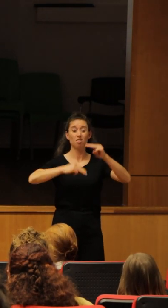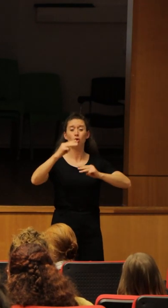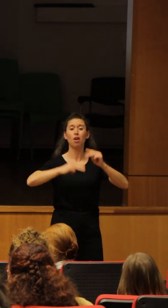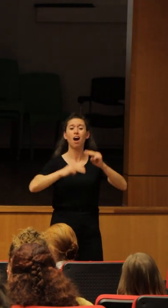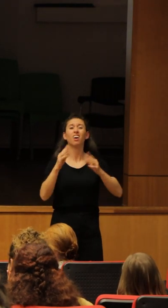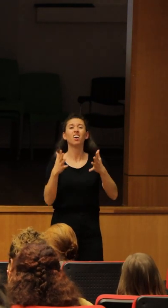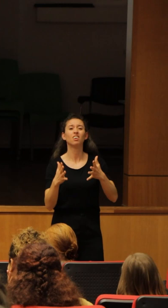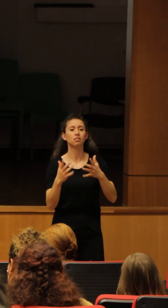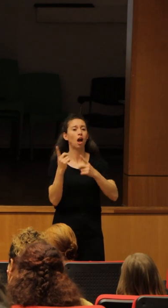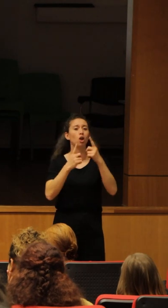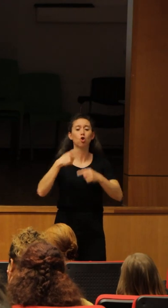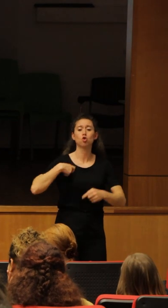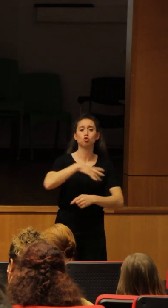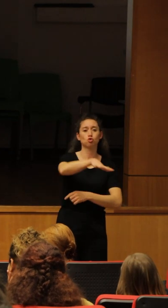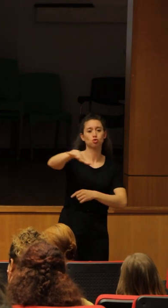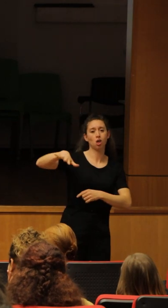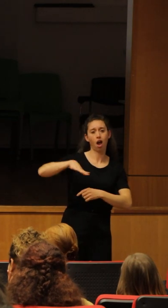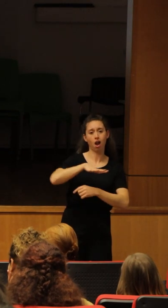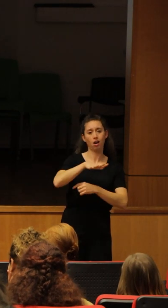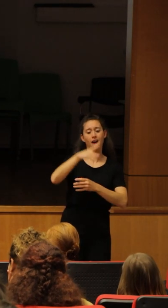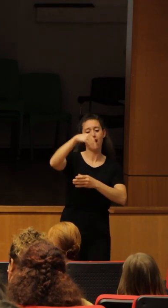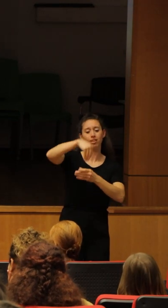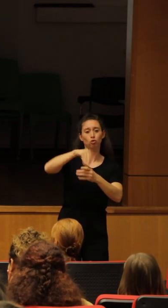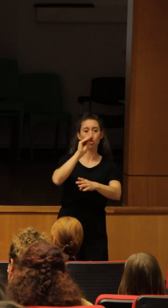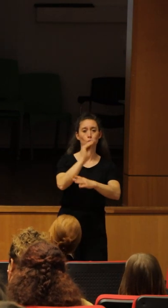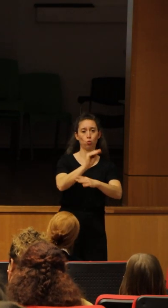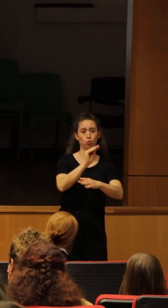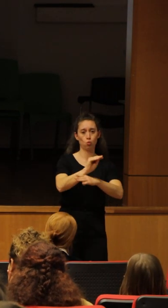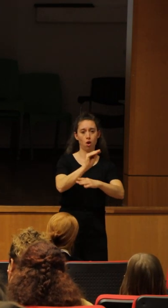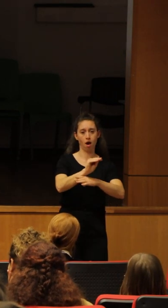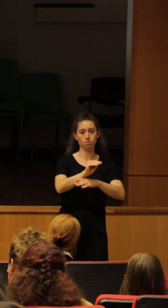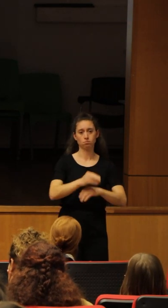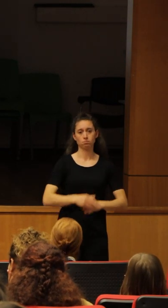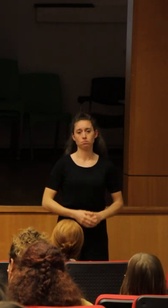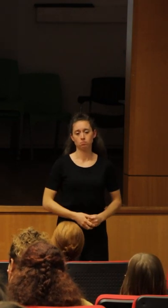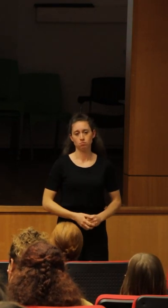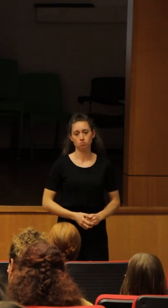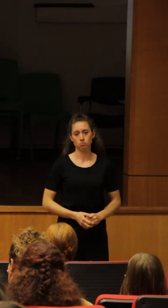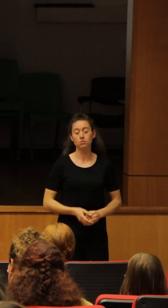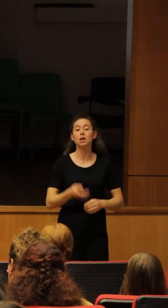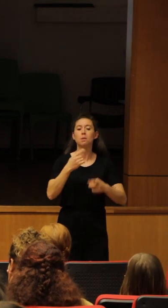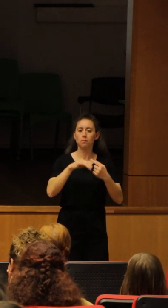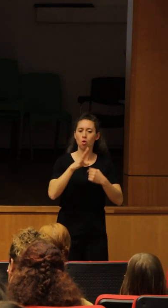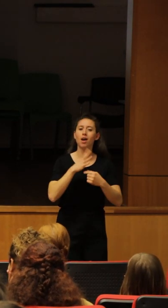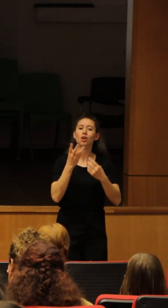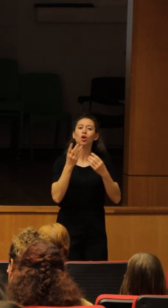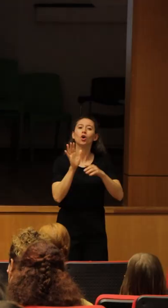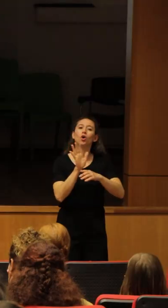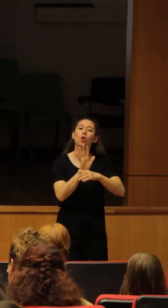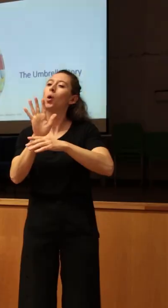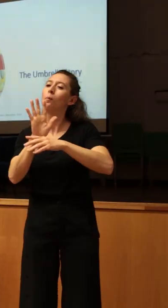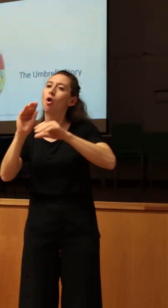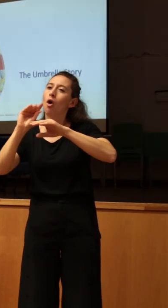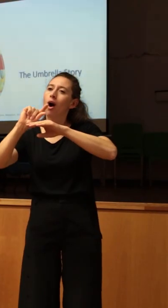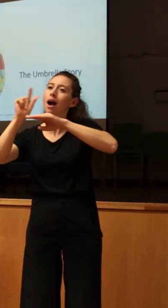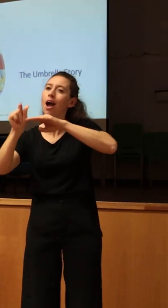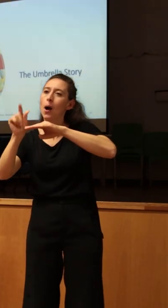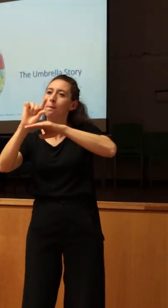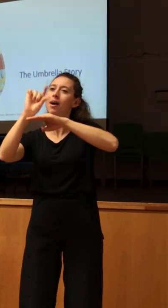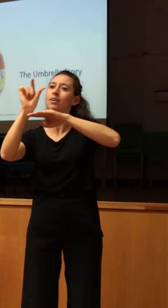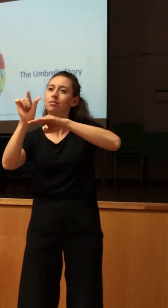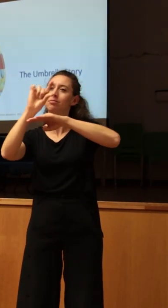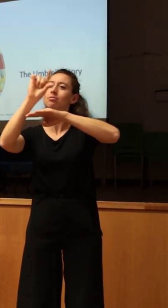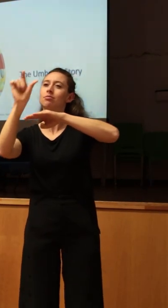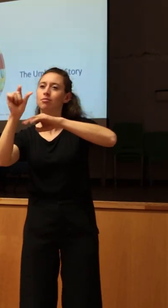un fenómeno social y cultural. But I would say these are several layers. Pero hay muchas capas. I would say